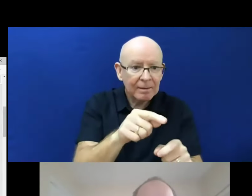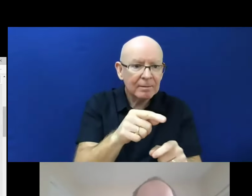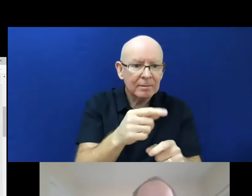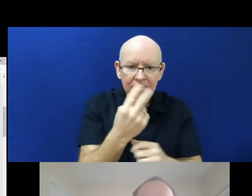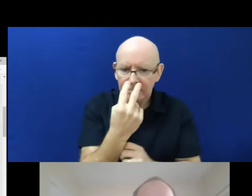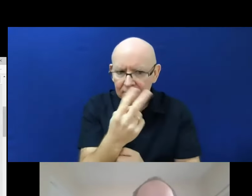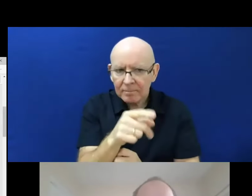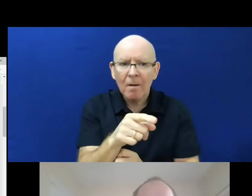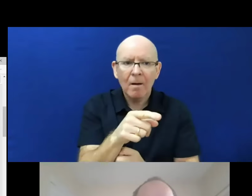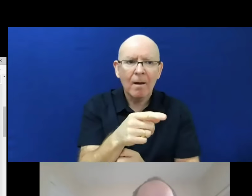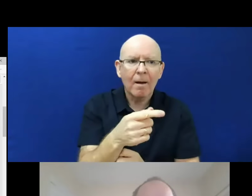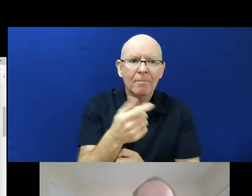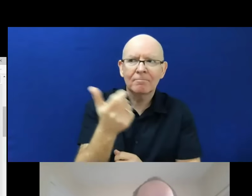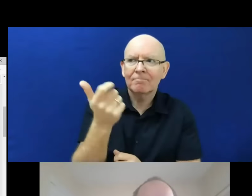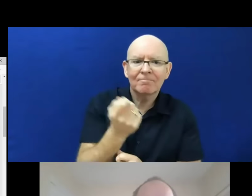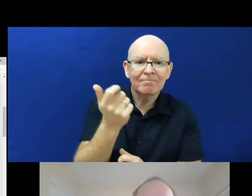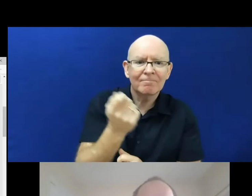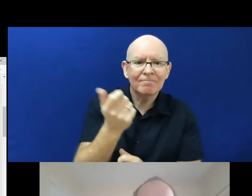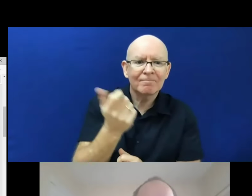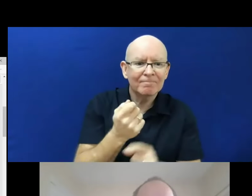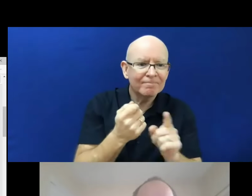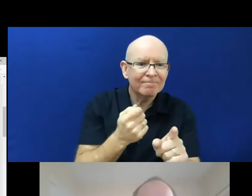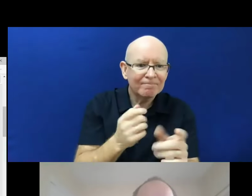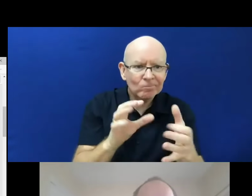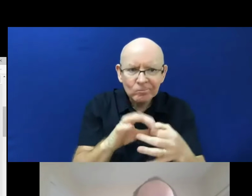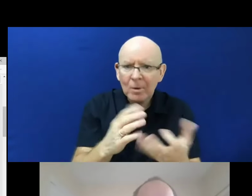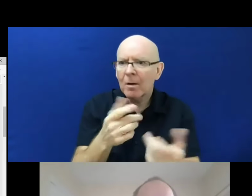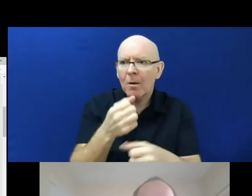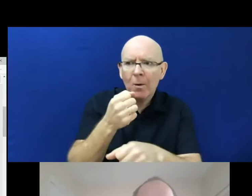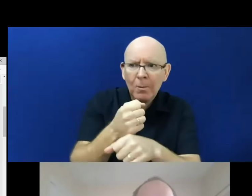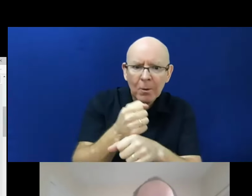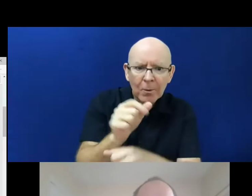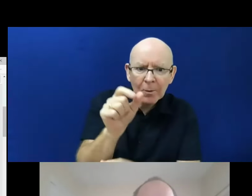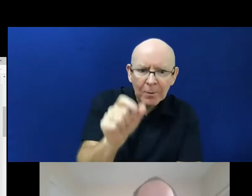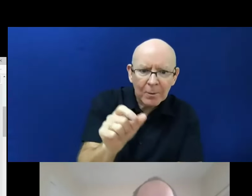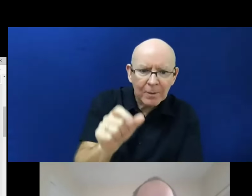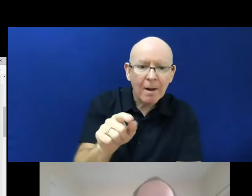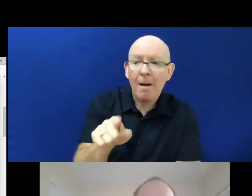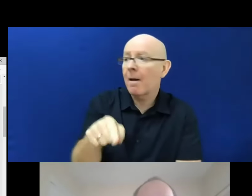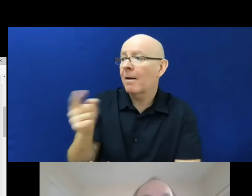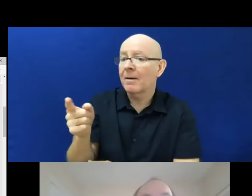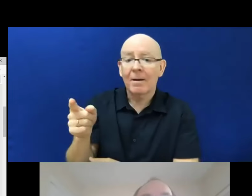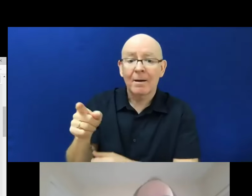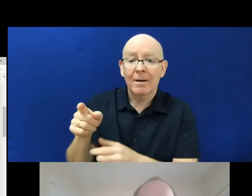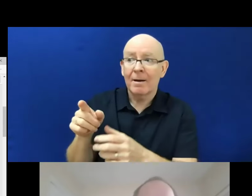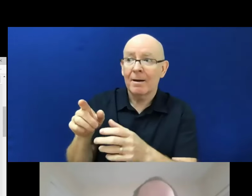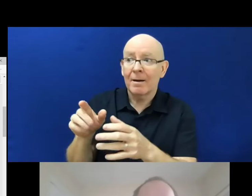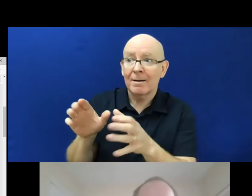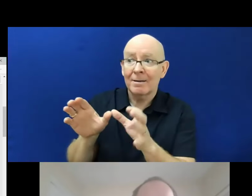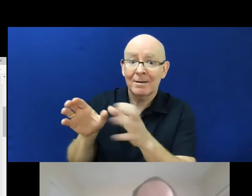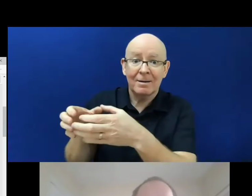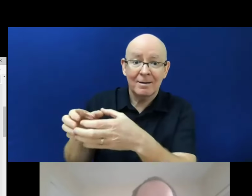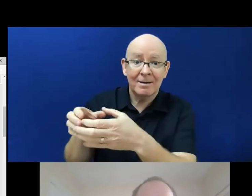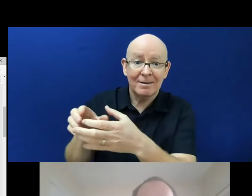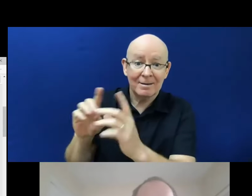a lot of data on people with access issues and others. However, none of these data speak to